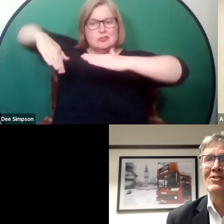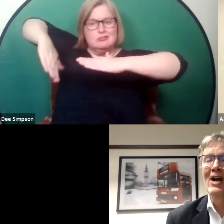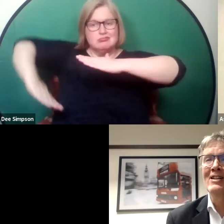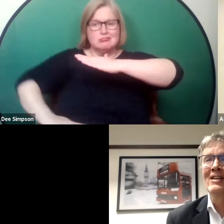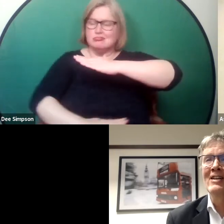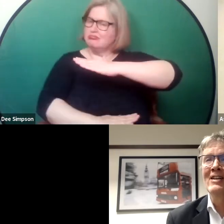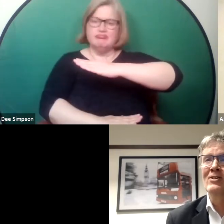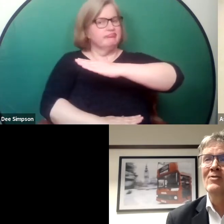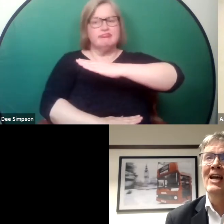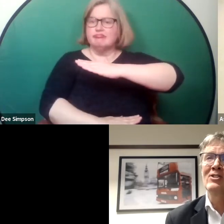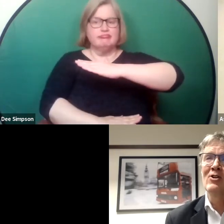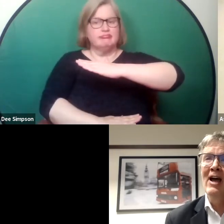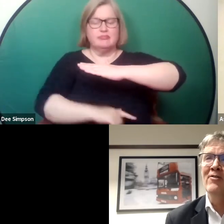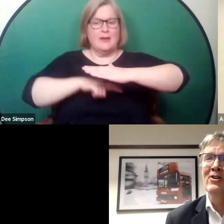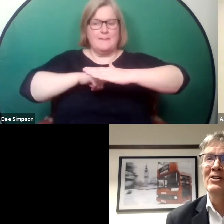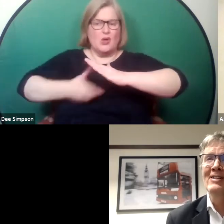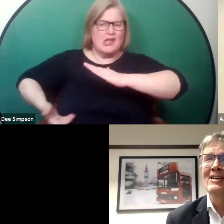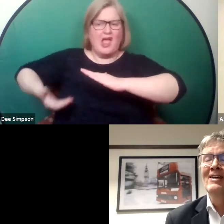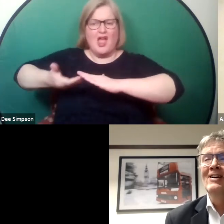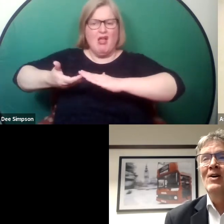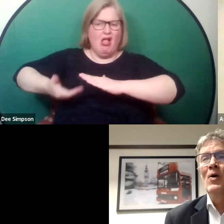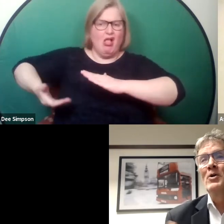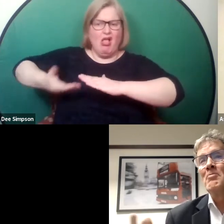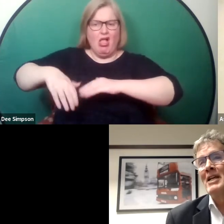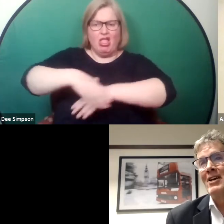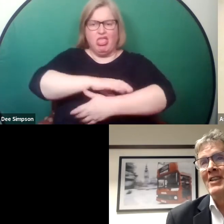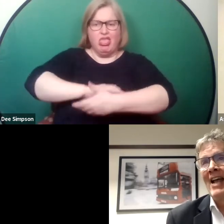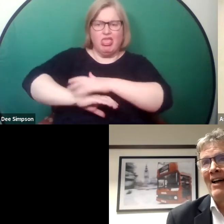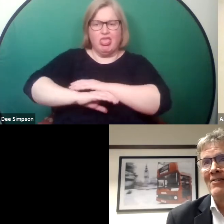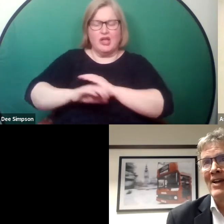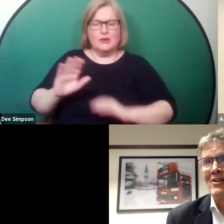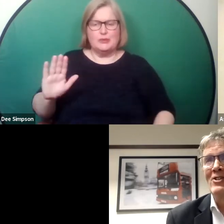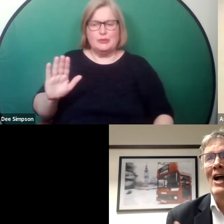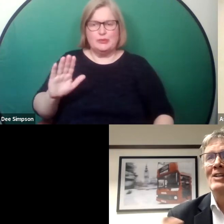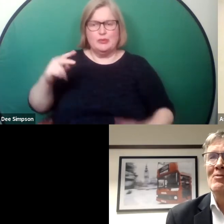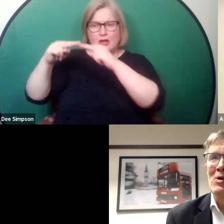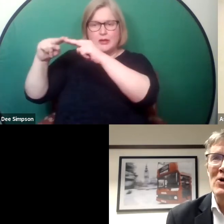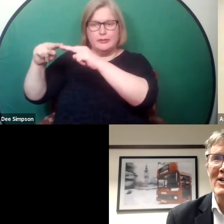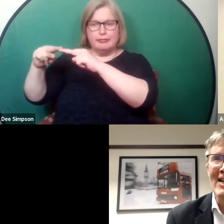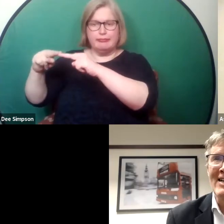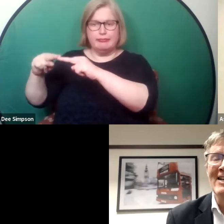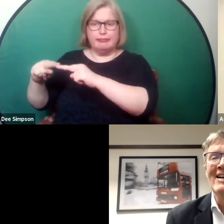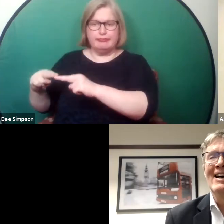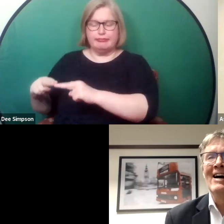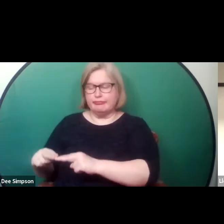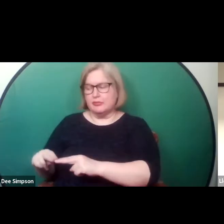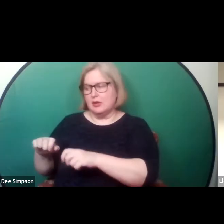street very directly because of the extra effort, or depending on that elevator to actually be